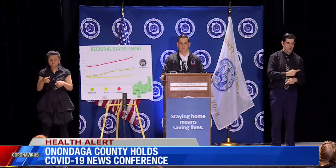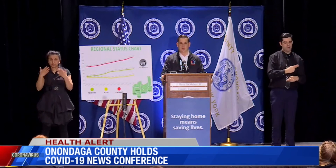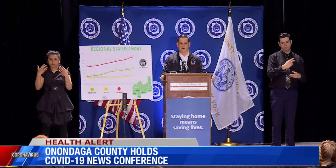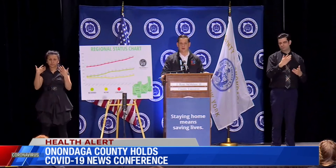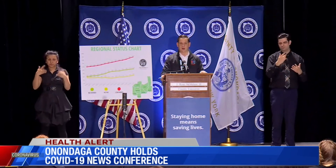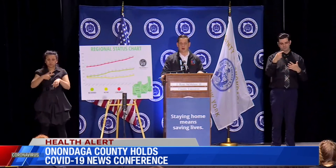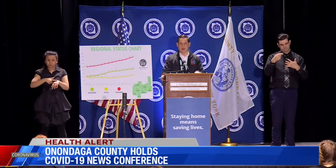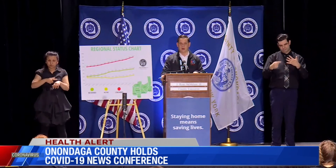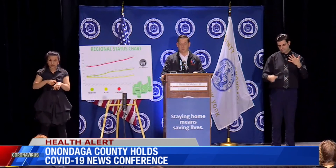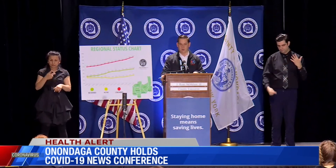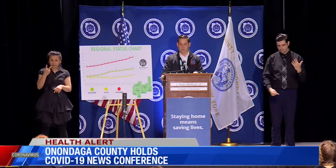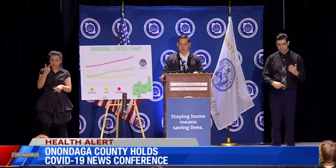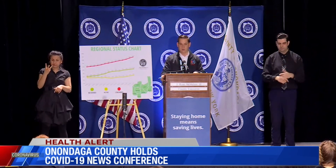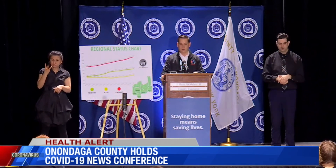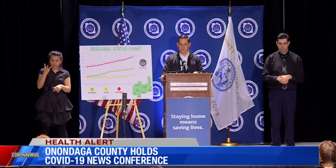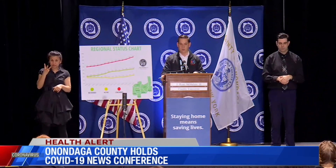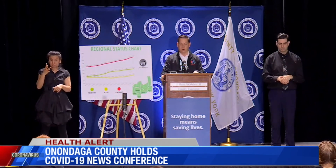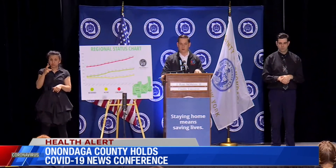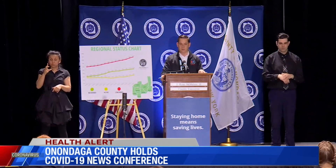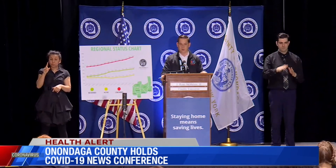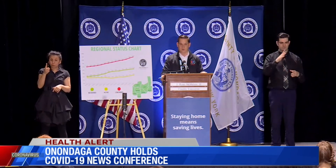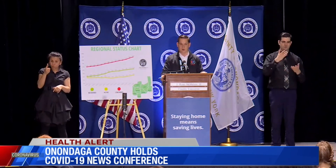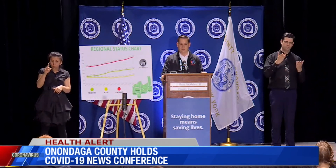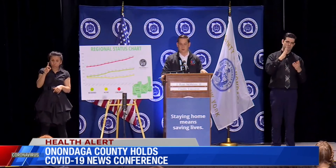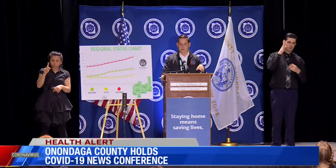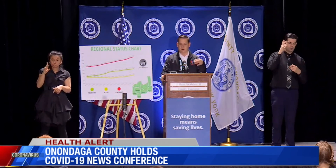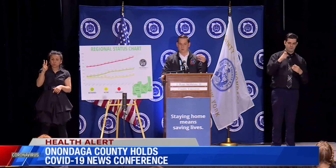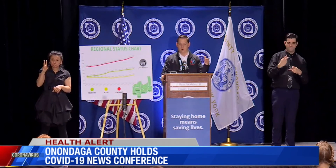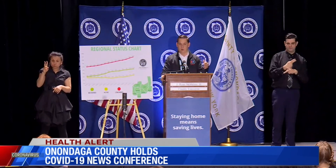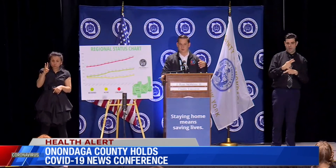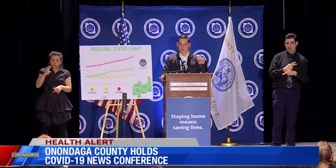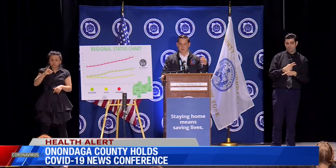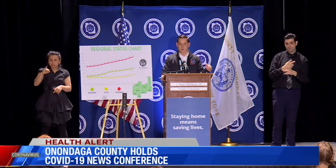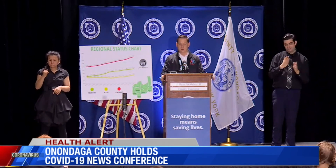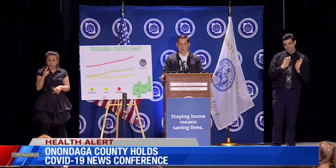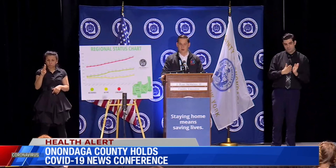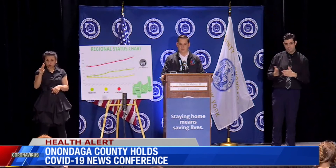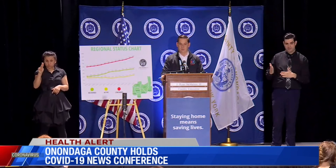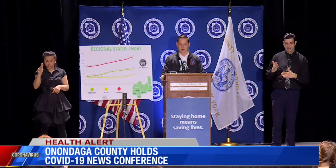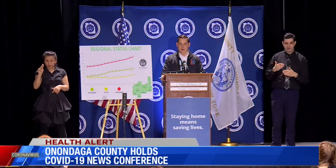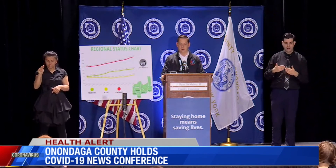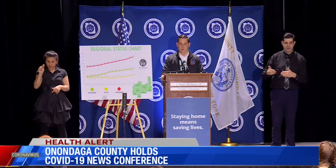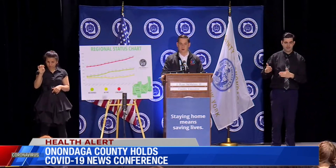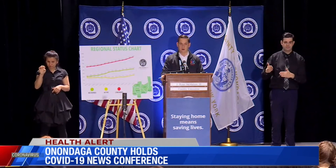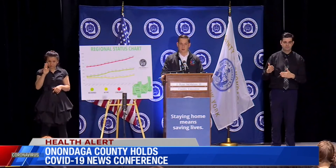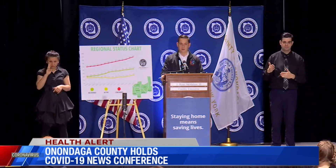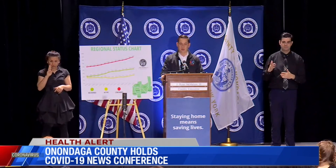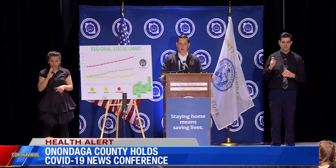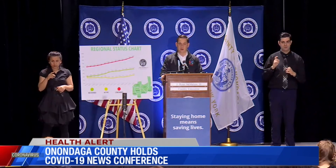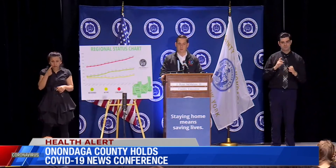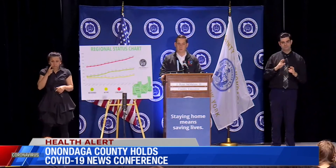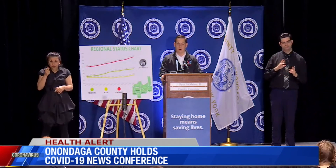it could, I think in our county, we're going to be better prepared than most for that because of our robust planning with